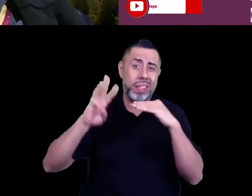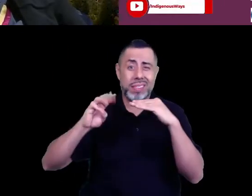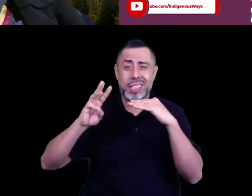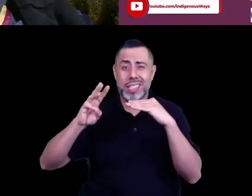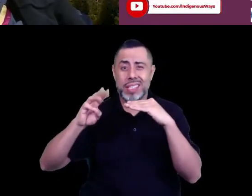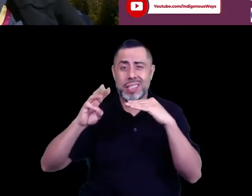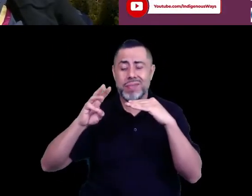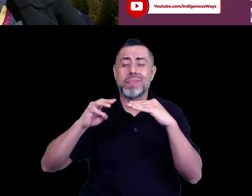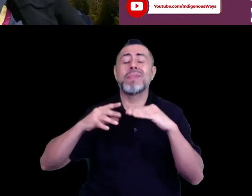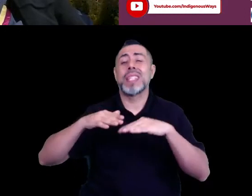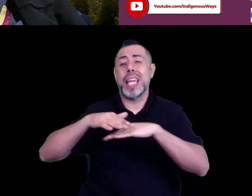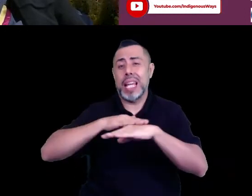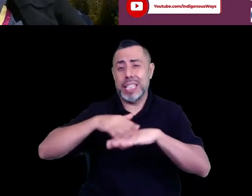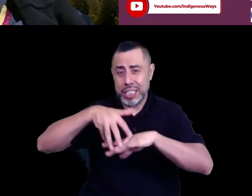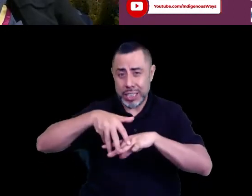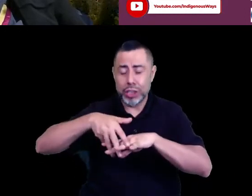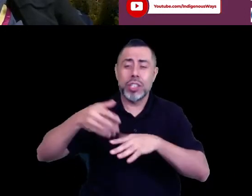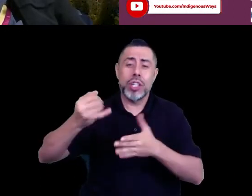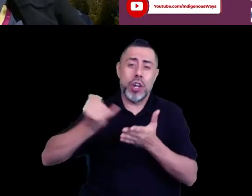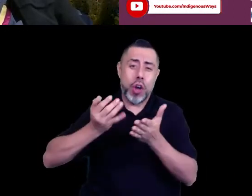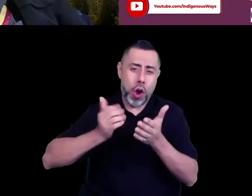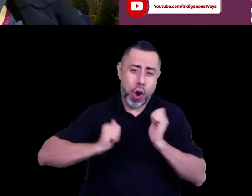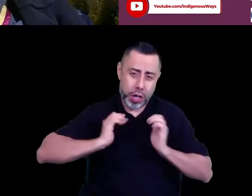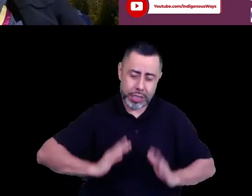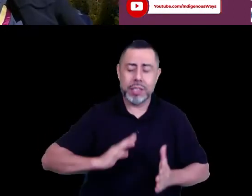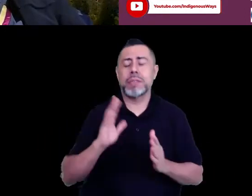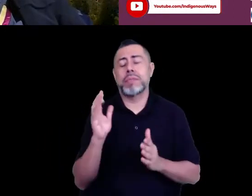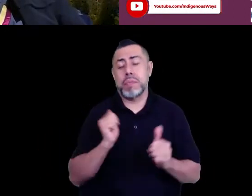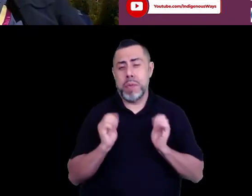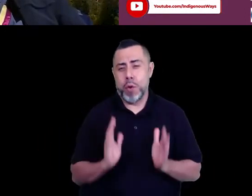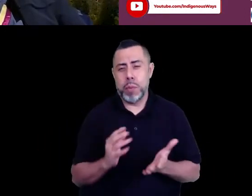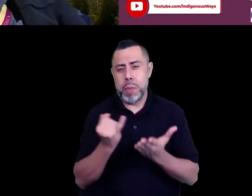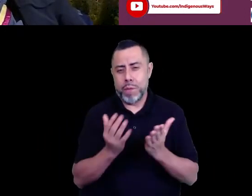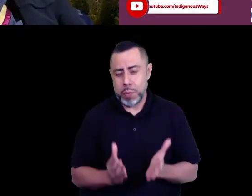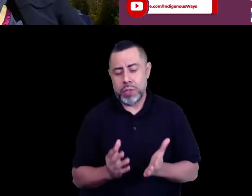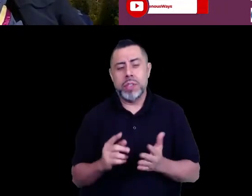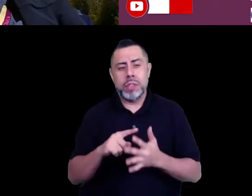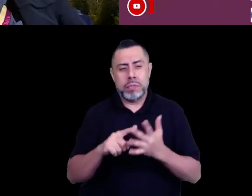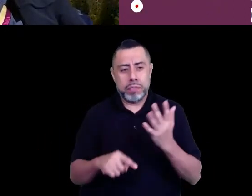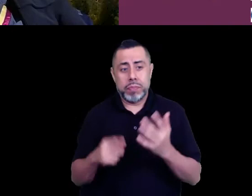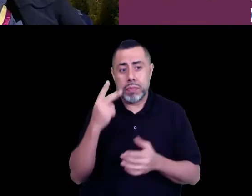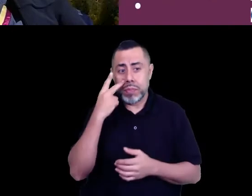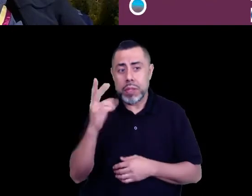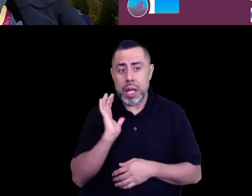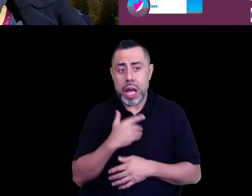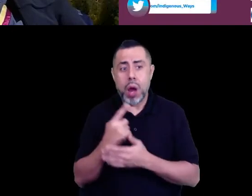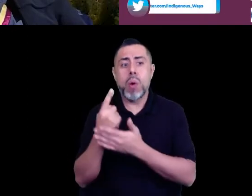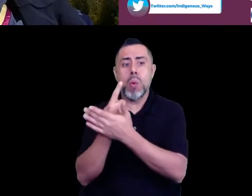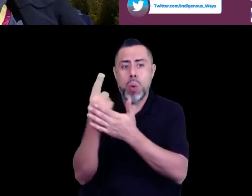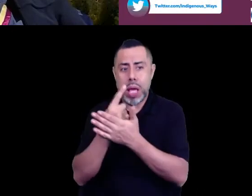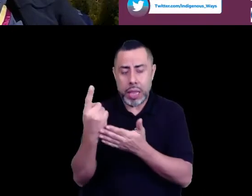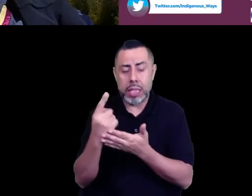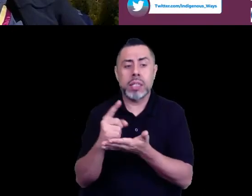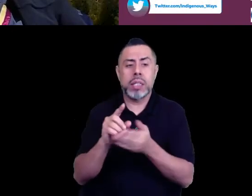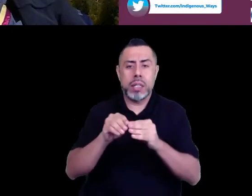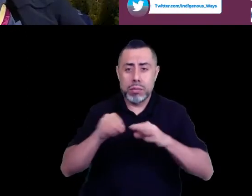also subscribe to our weekly newsletter. Go to our indigenousways.org website and click on sign